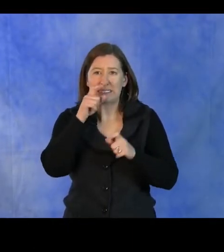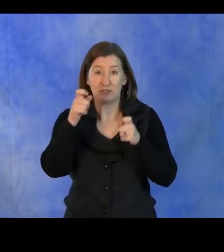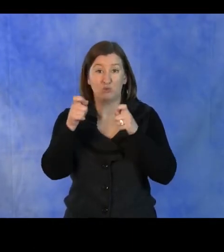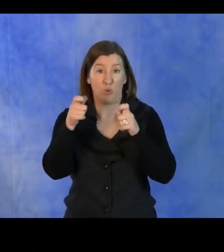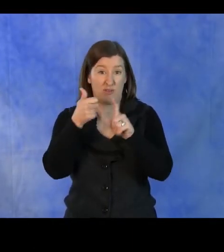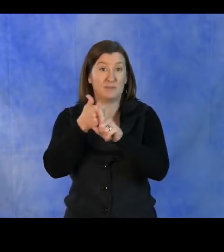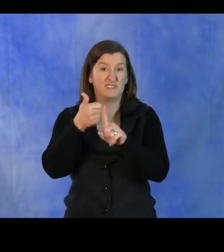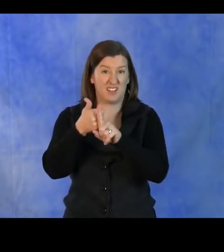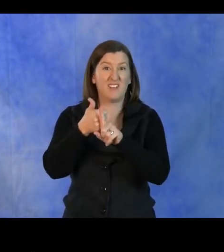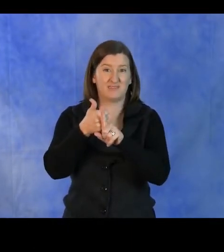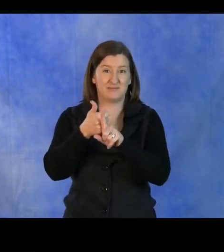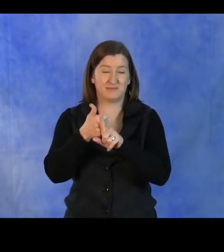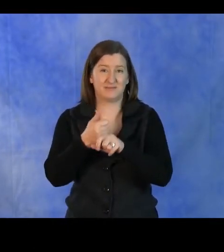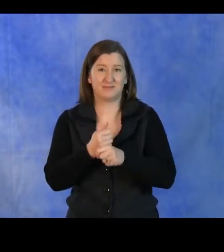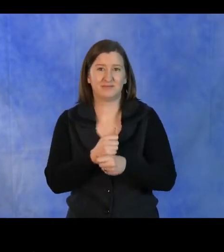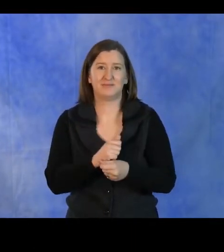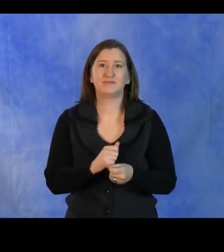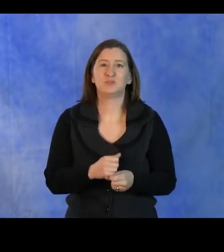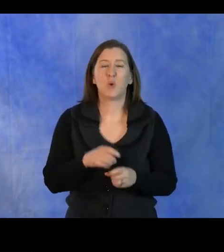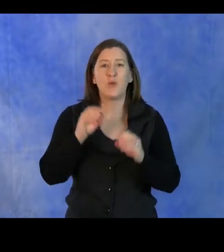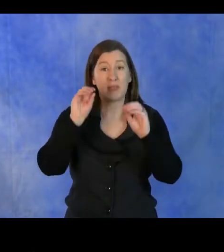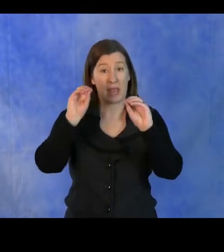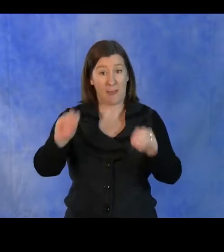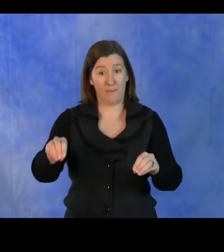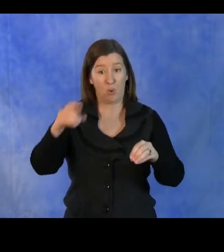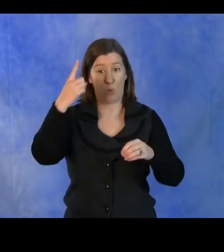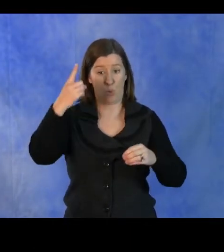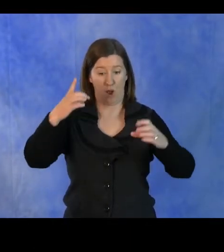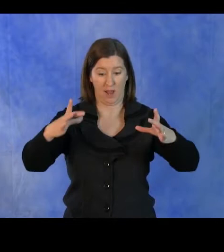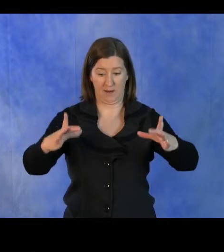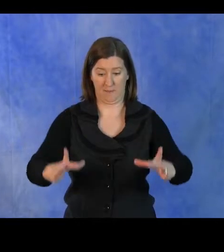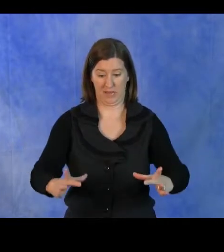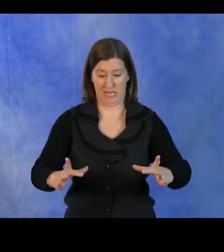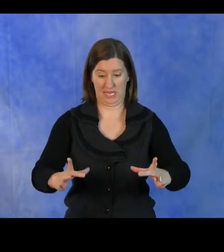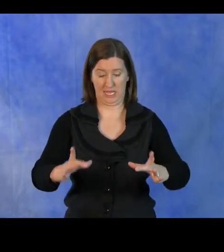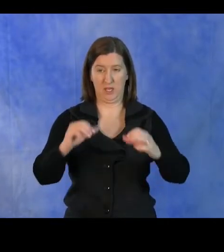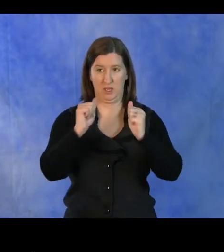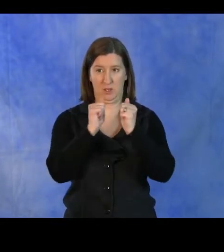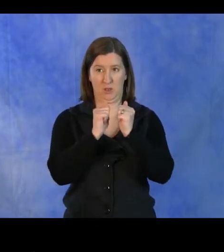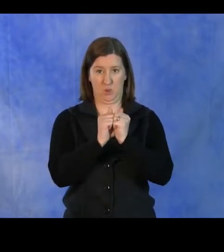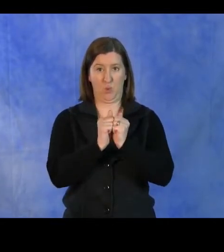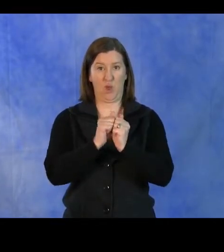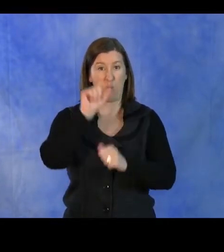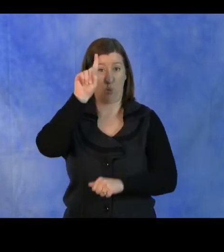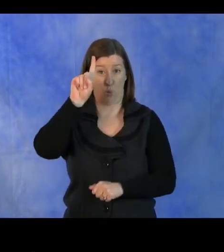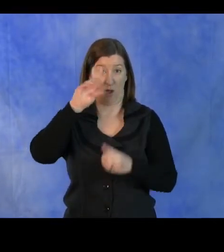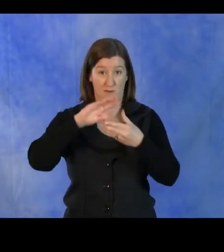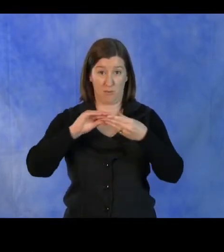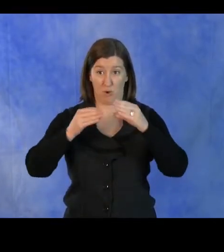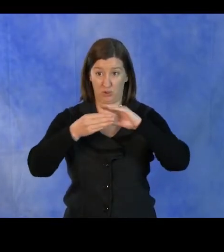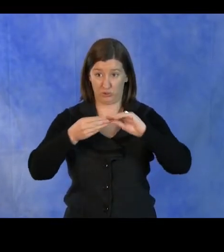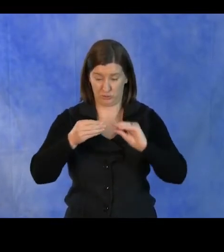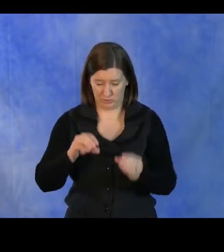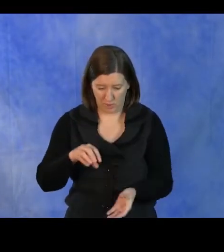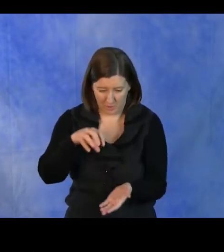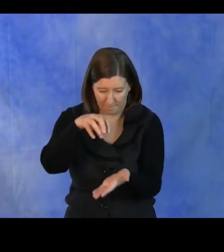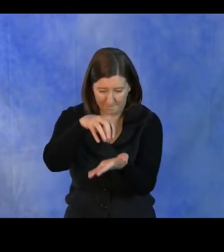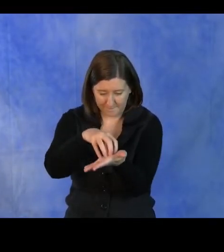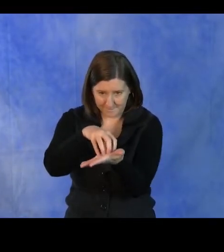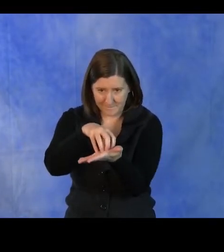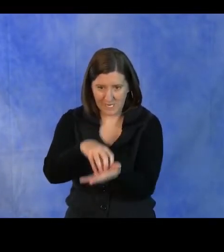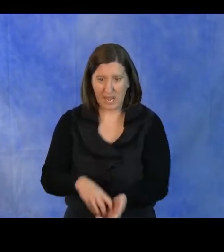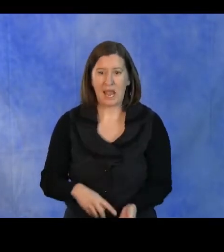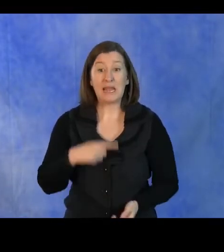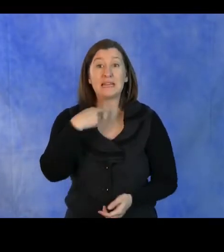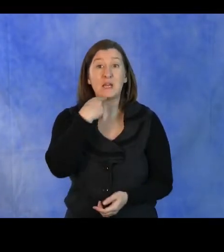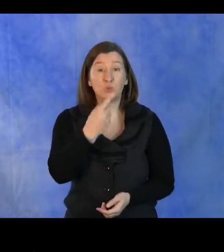at how kids can control themselves. So they put one plate with one